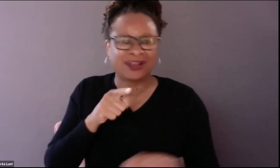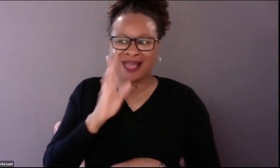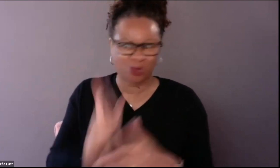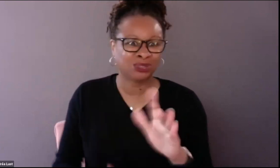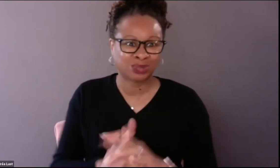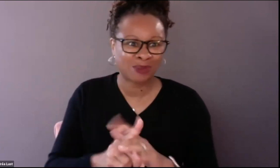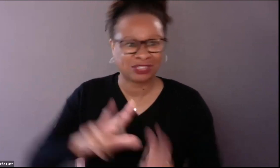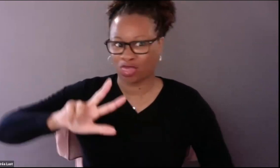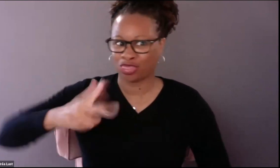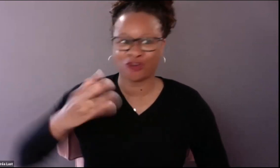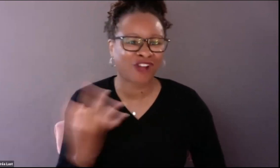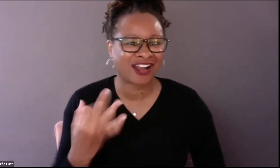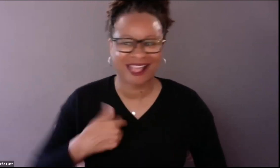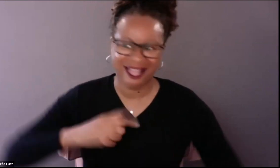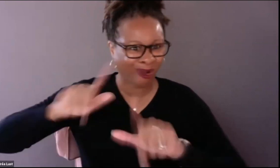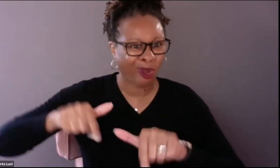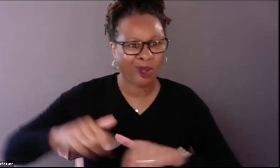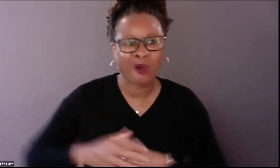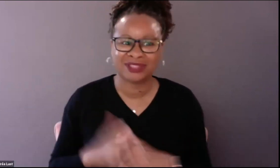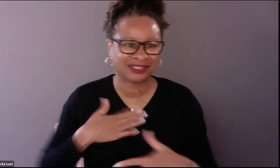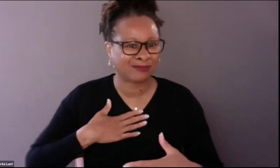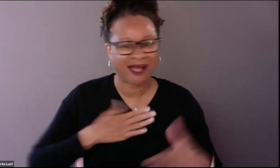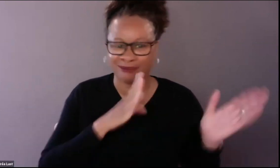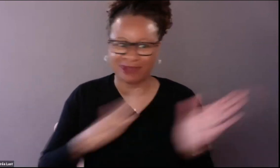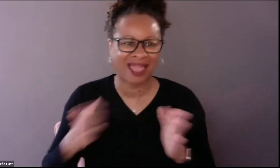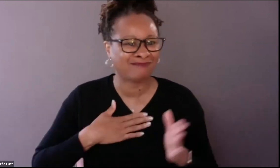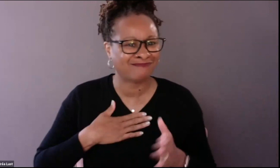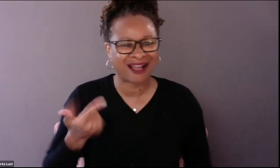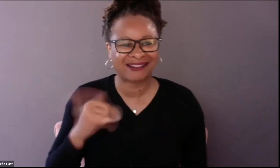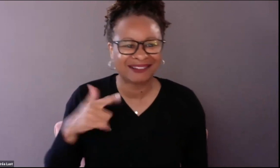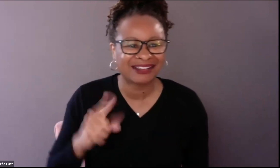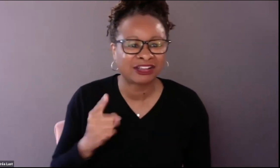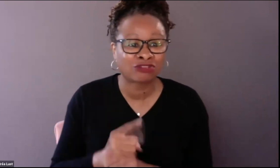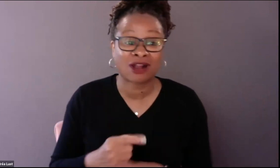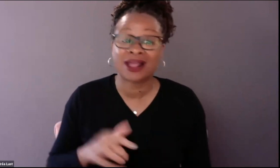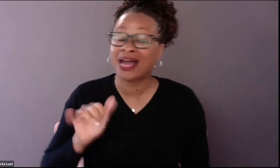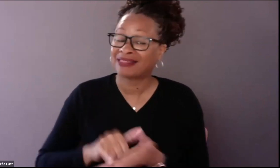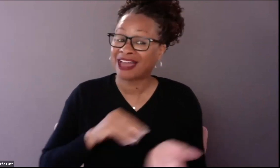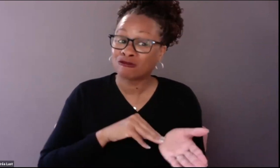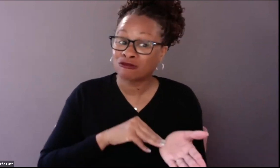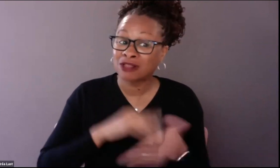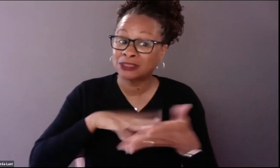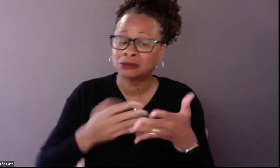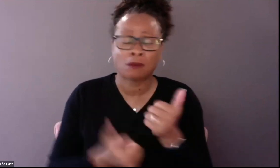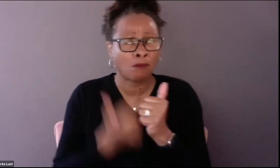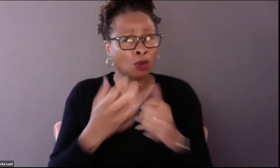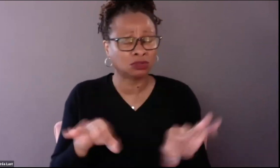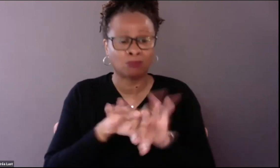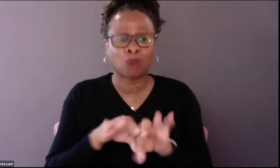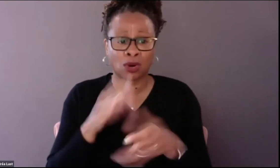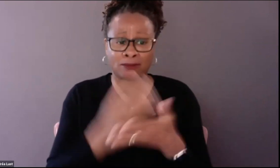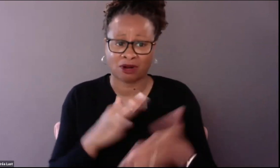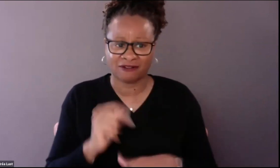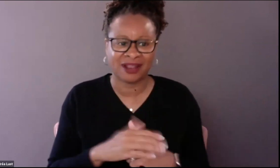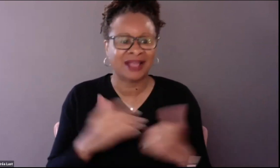third Friday. This is where I go on third Fridays." So that rhythmic schedule is the most important element. And what makes it